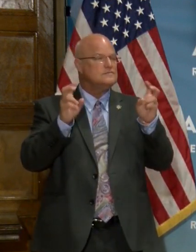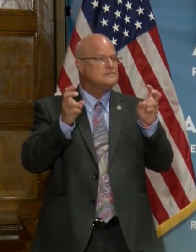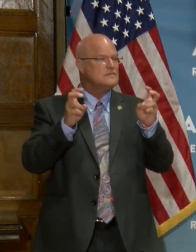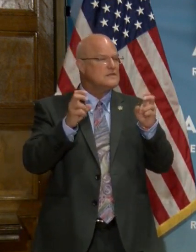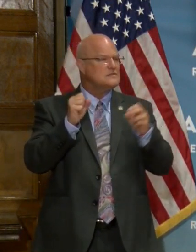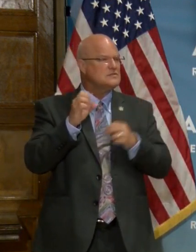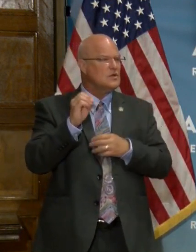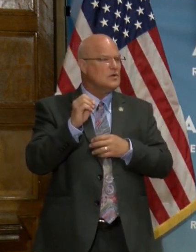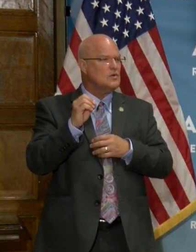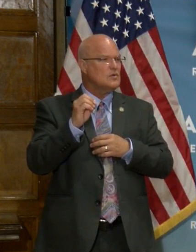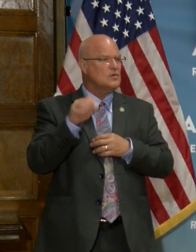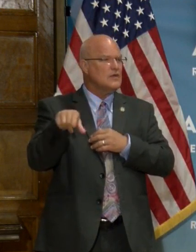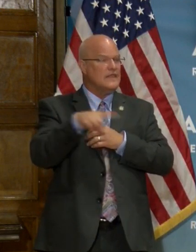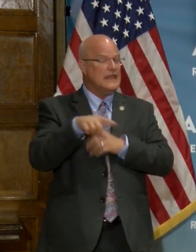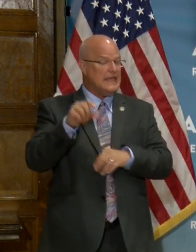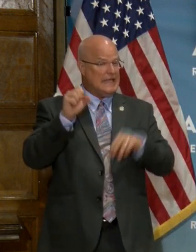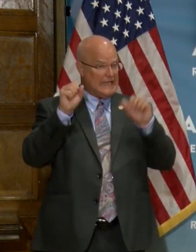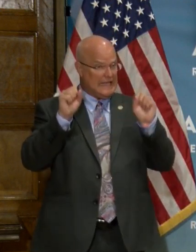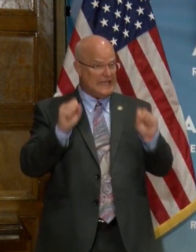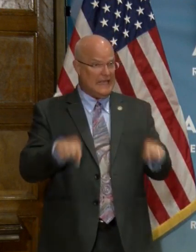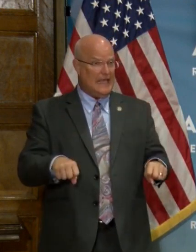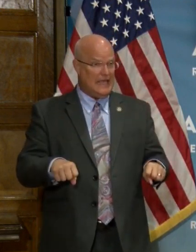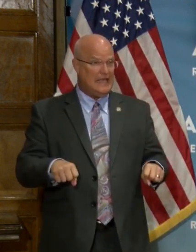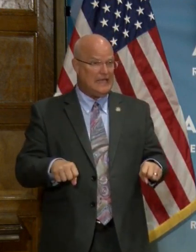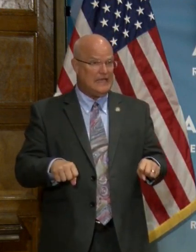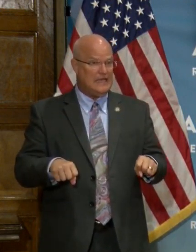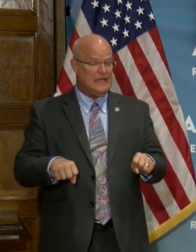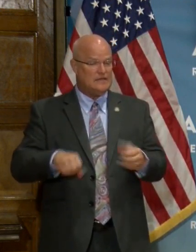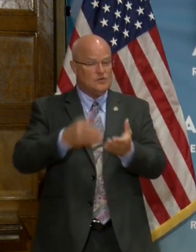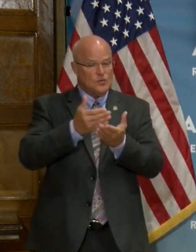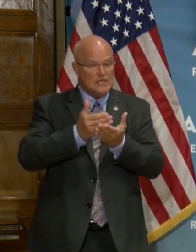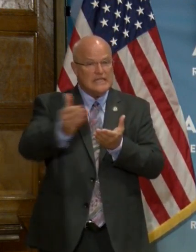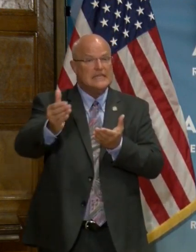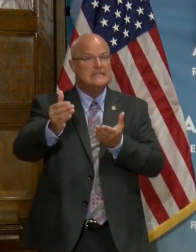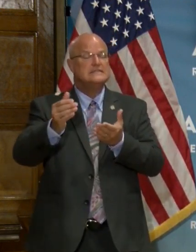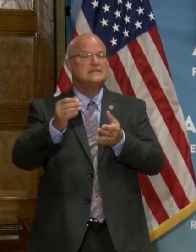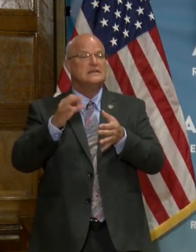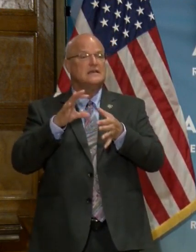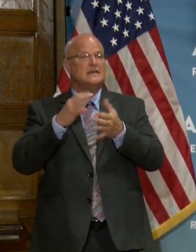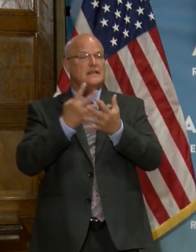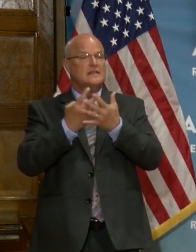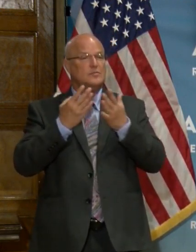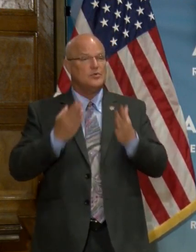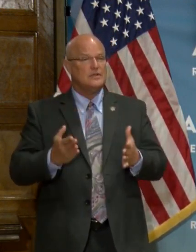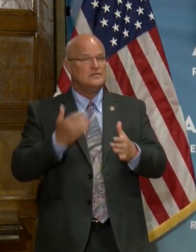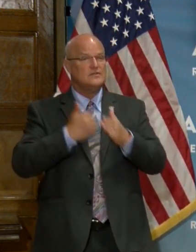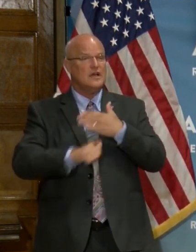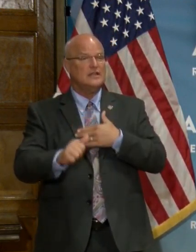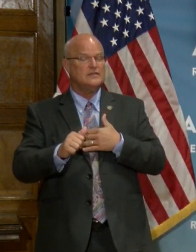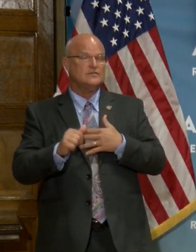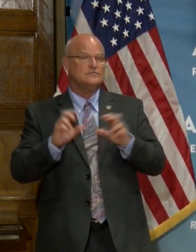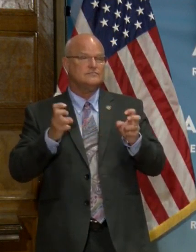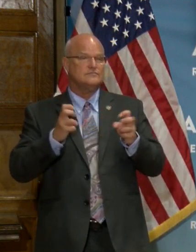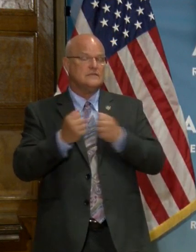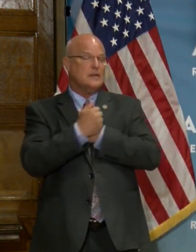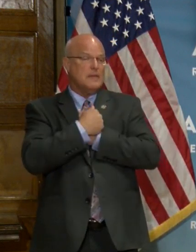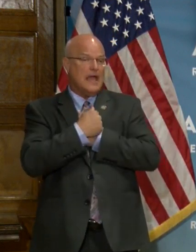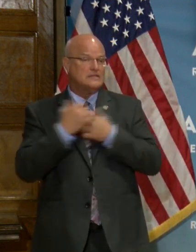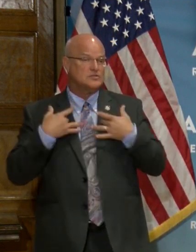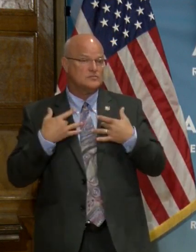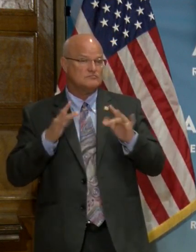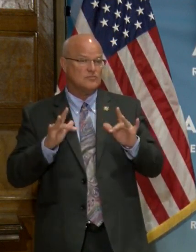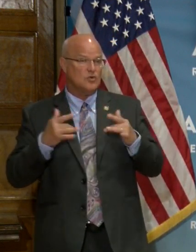And so they can release some of the prisoners under a compassionate release,